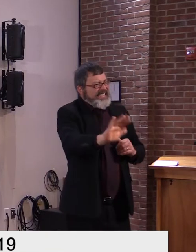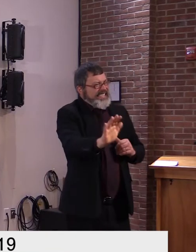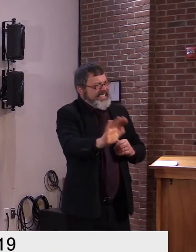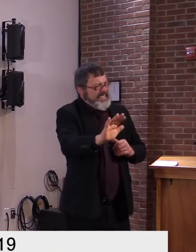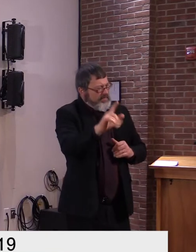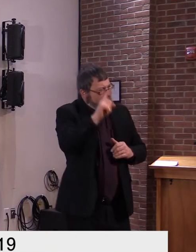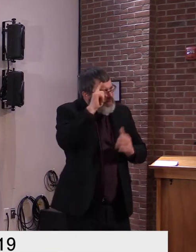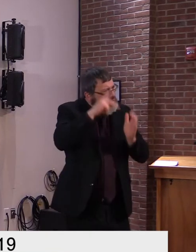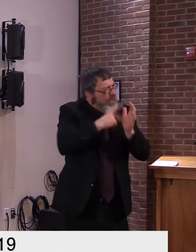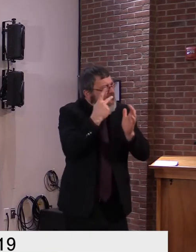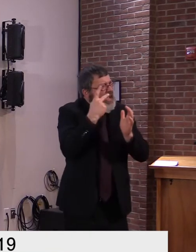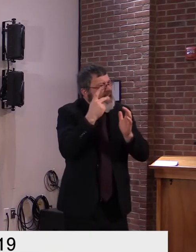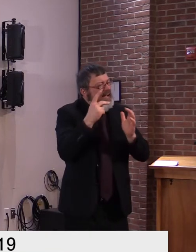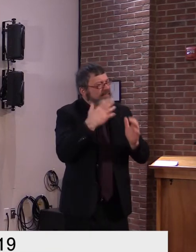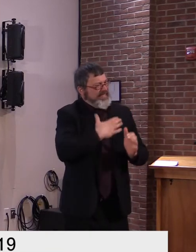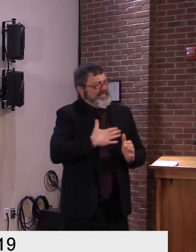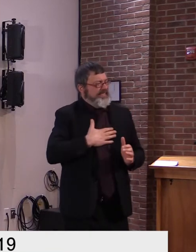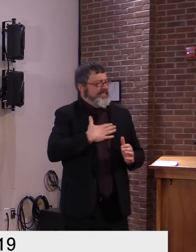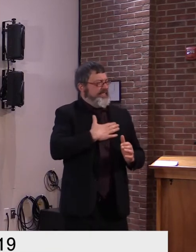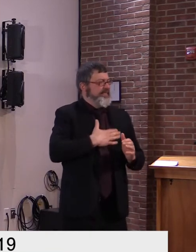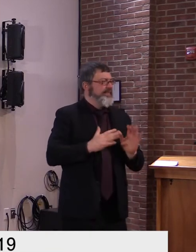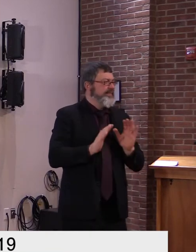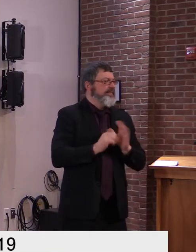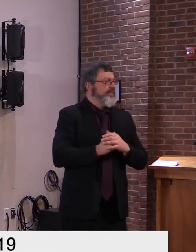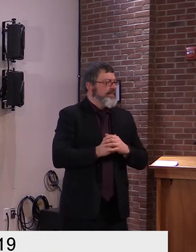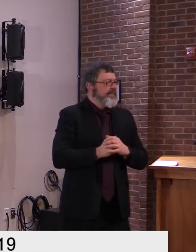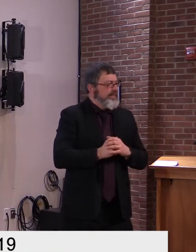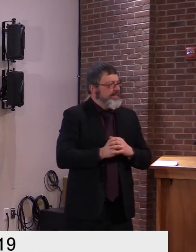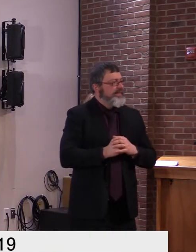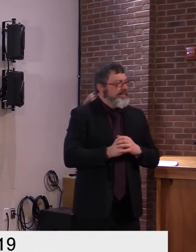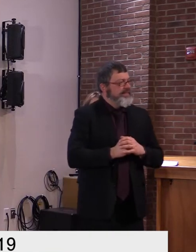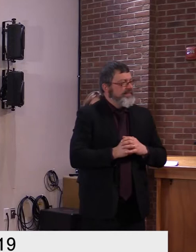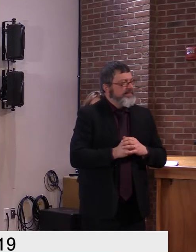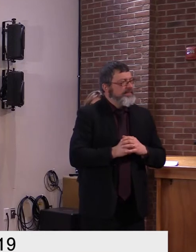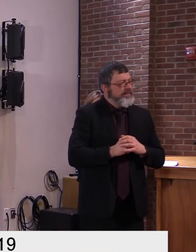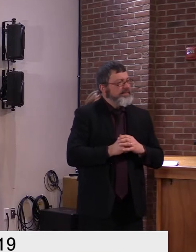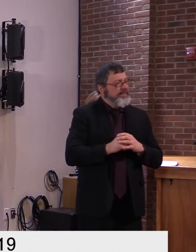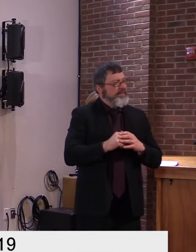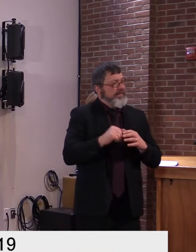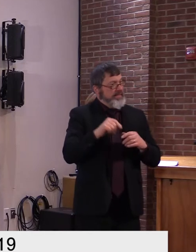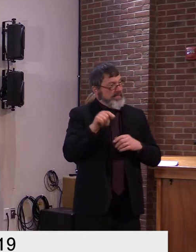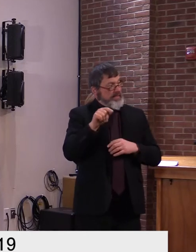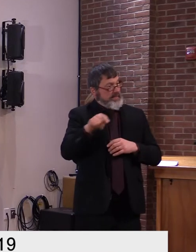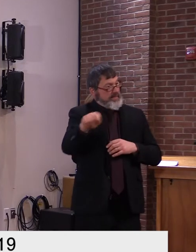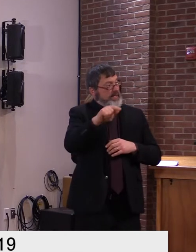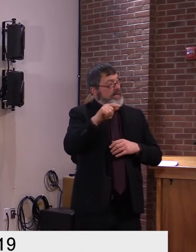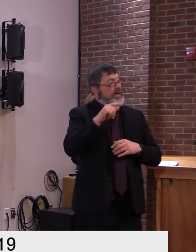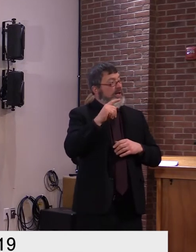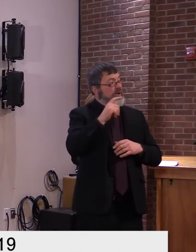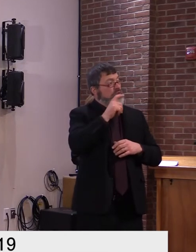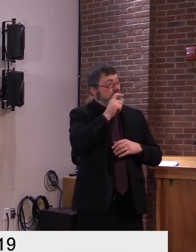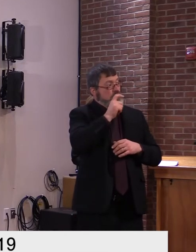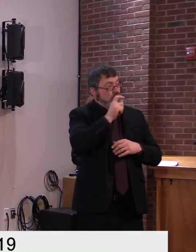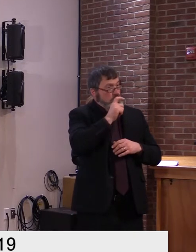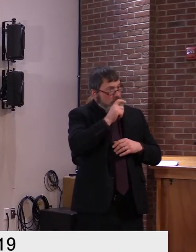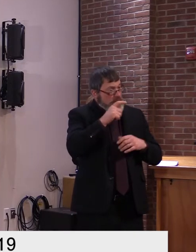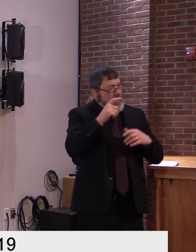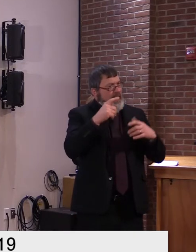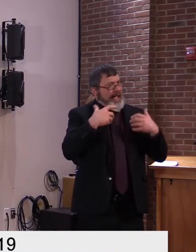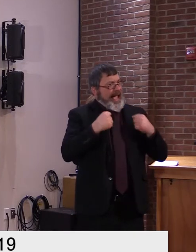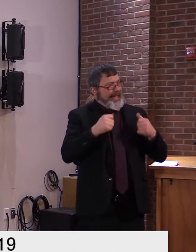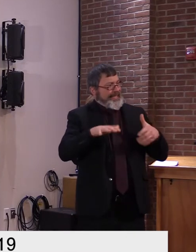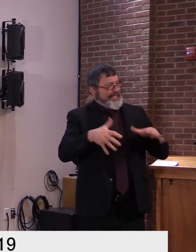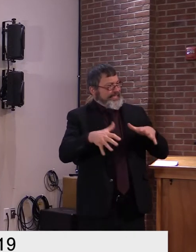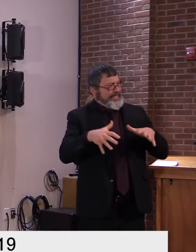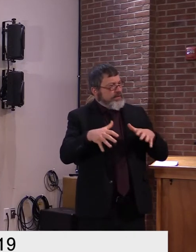home or in a hospital. As you know, anyone with a high-risk medical condition is also at risk of severe